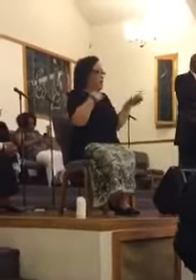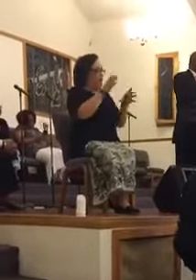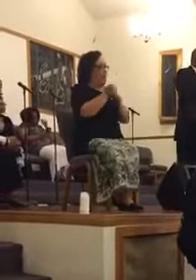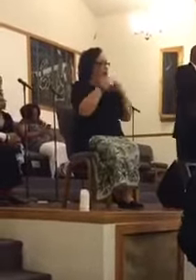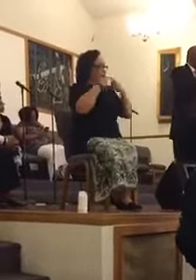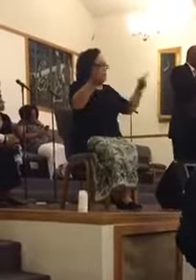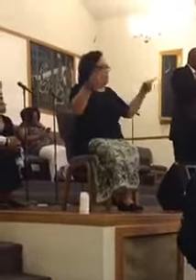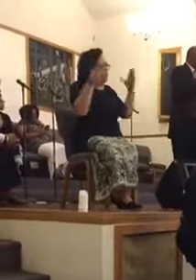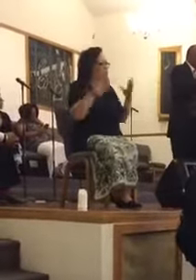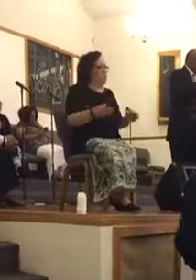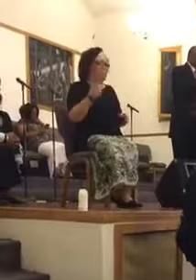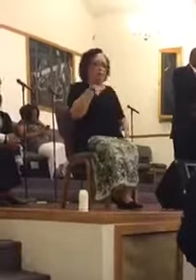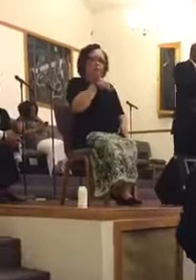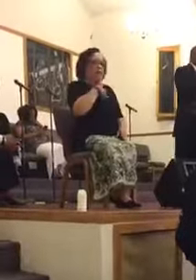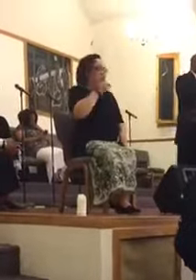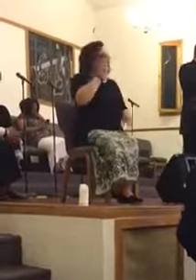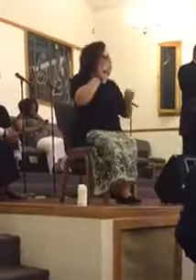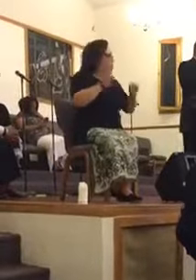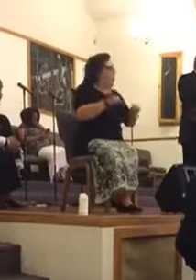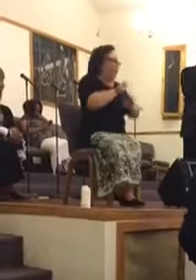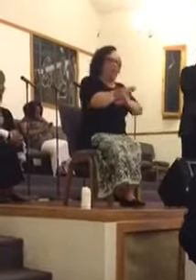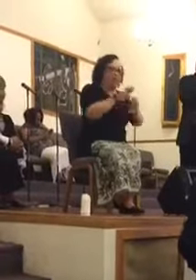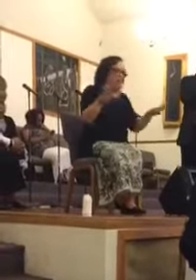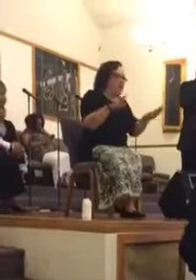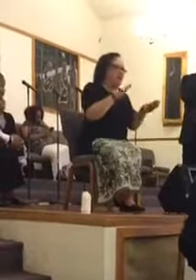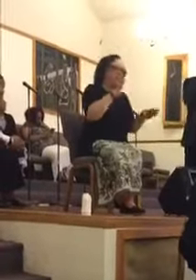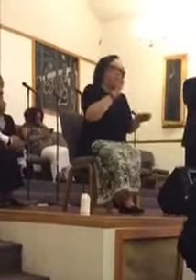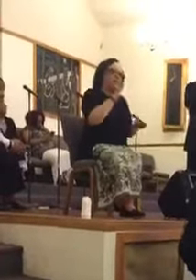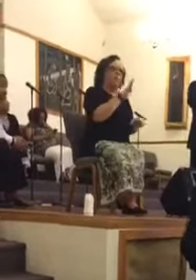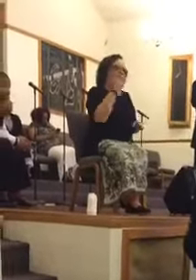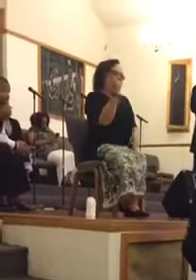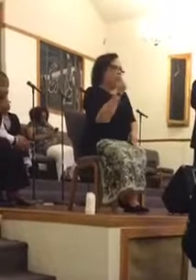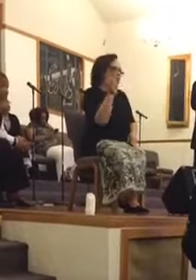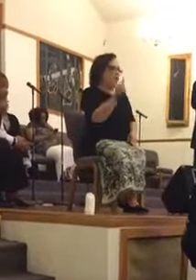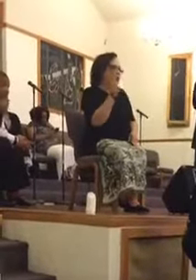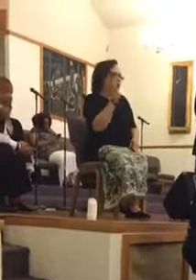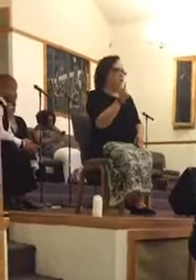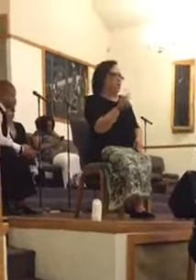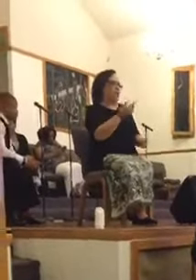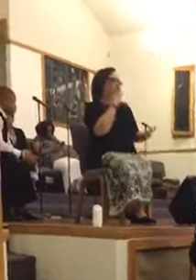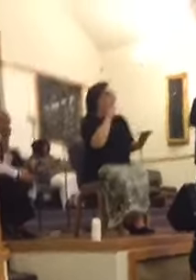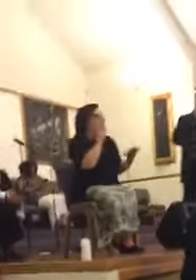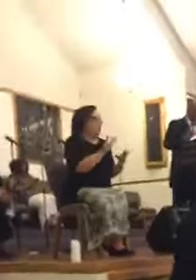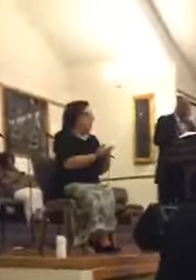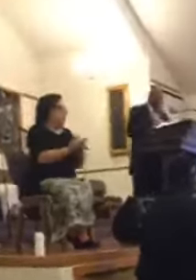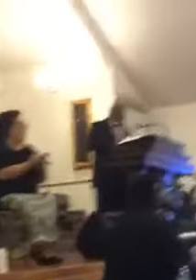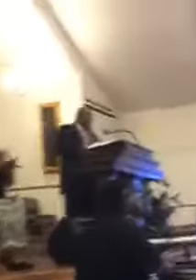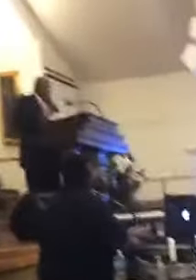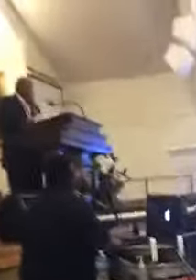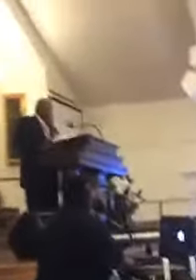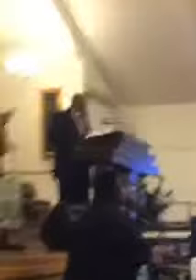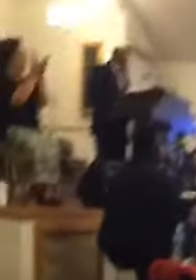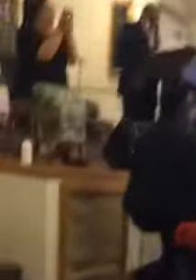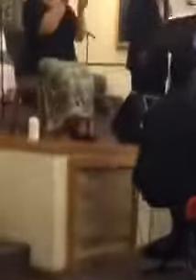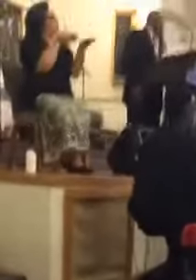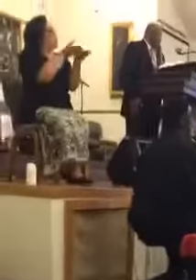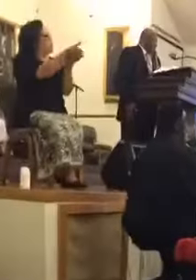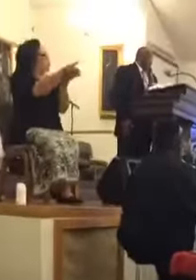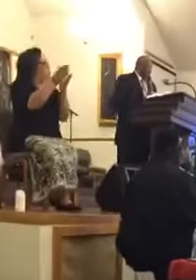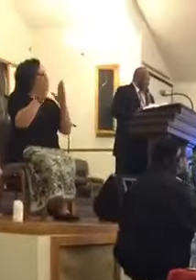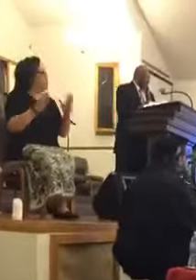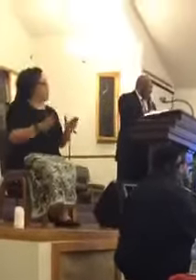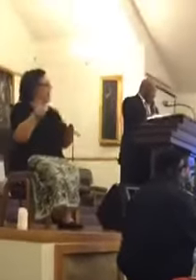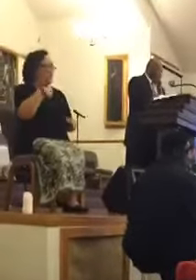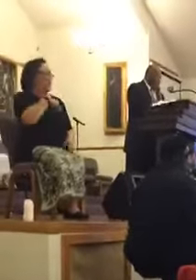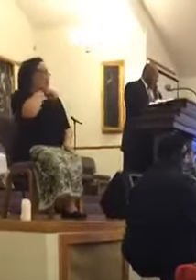can't just be fair weather Christians. We got to be people of God no matter what. And so he says you're going to have